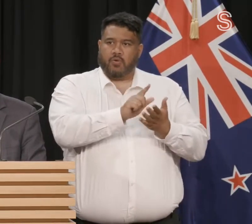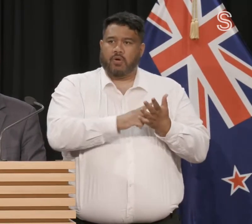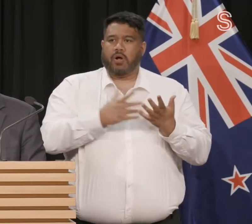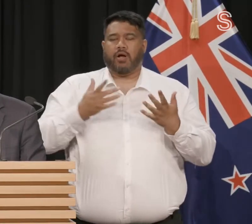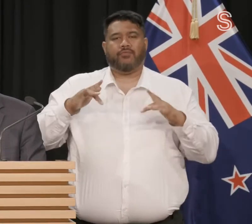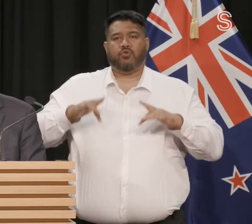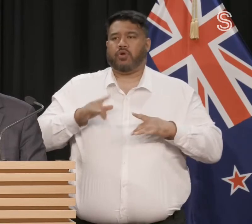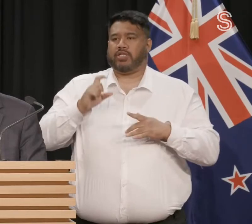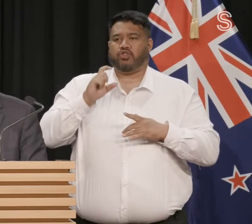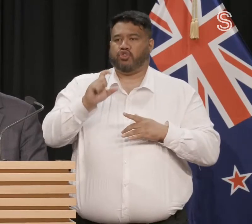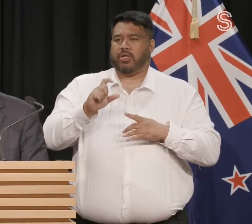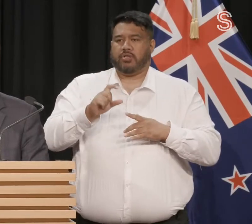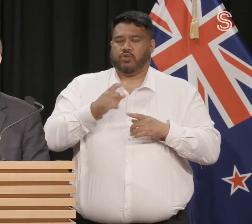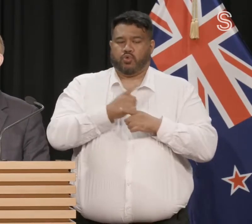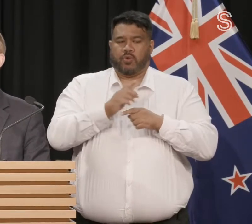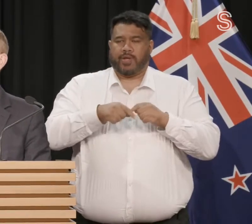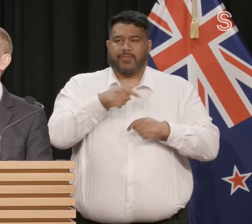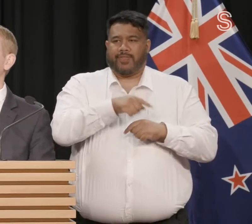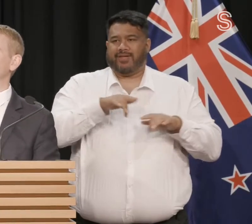haven't even had a chance to look at that yet.